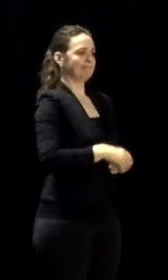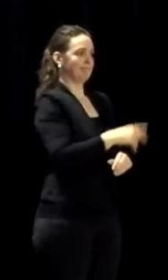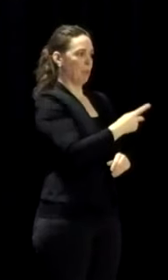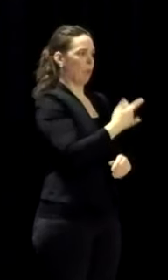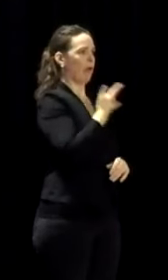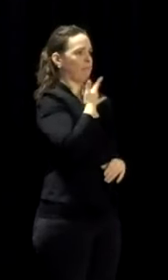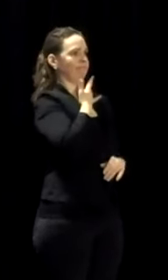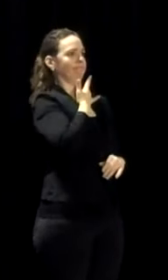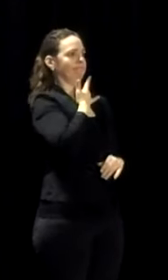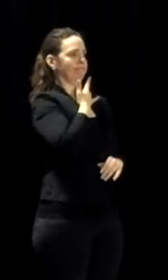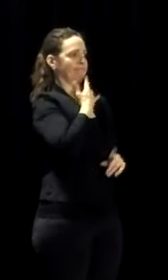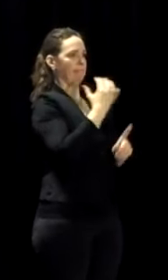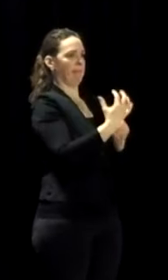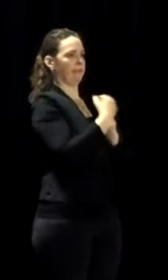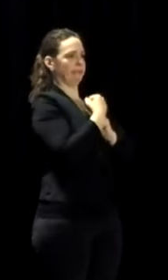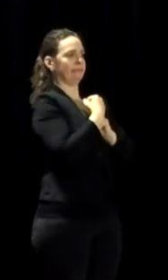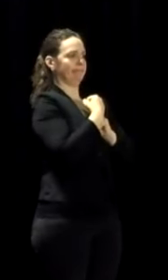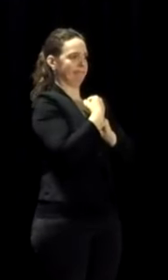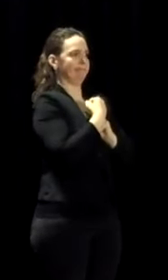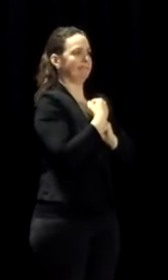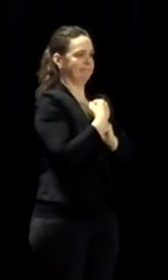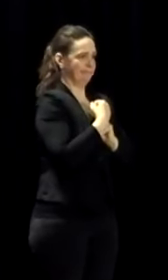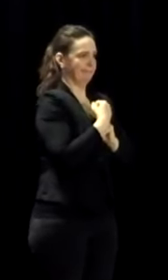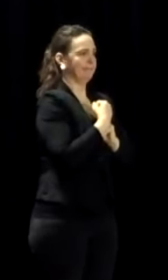was resolved. But yes, it is happening.